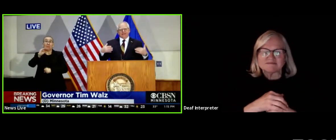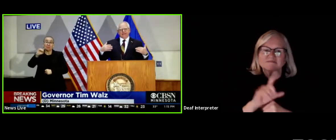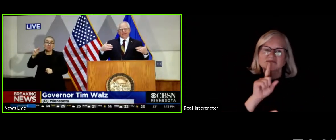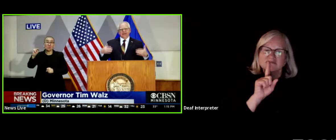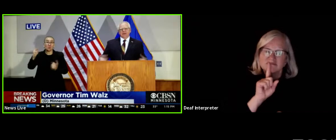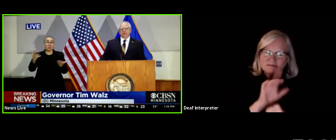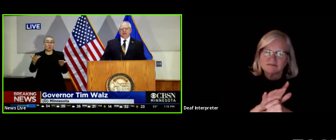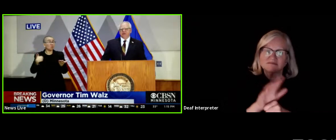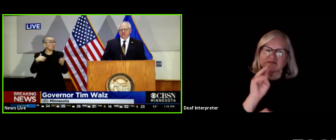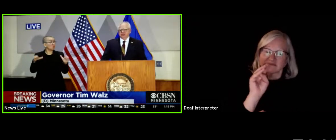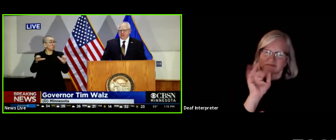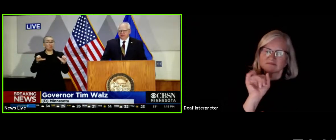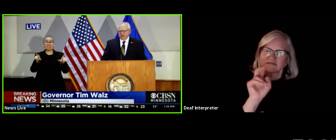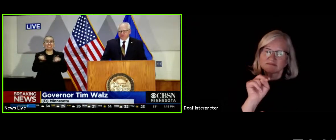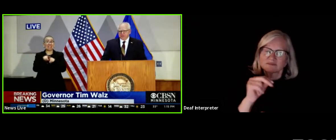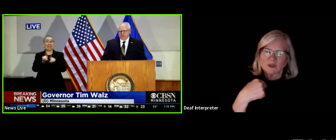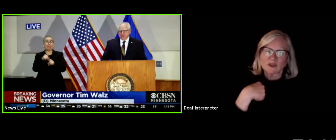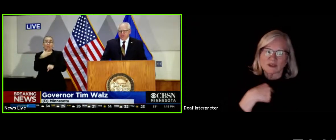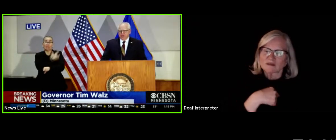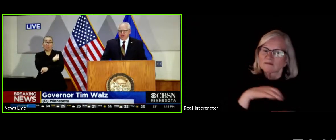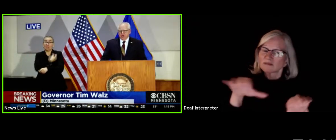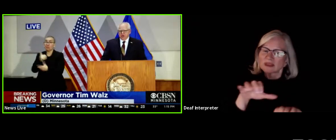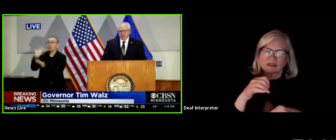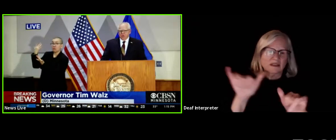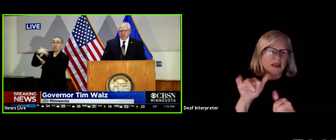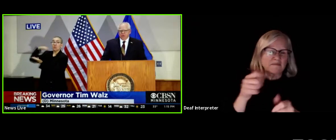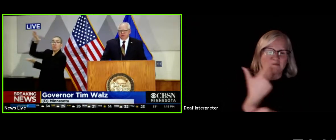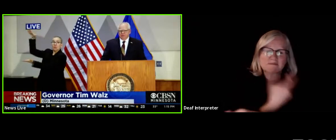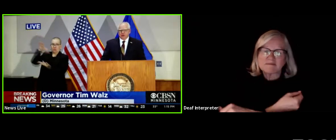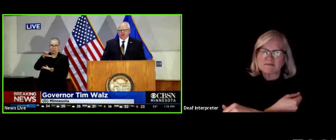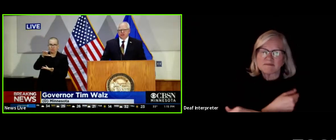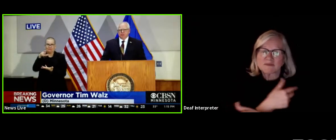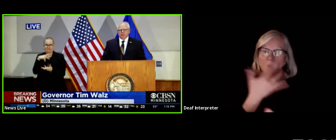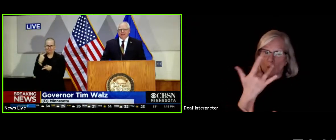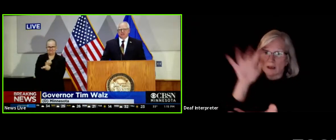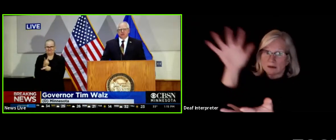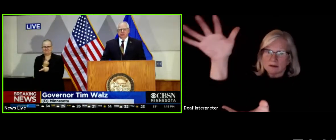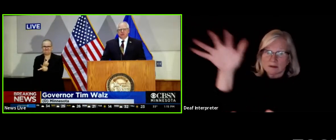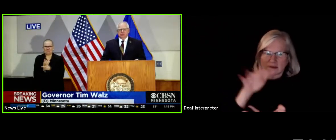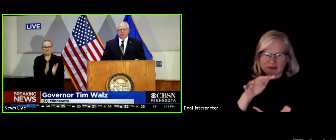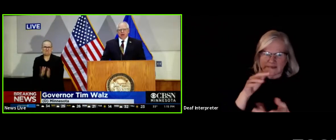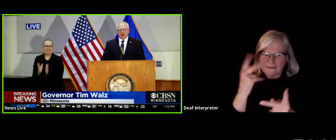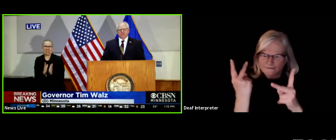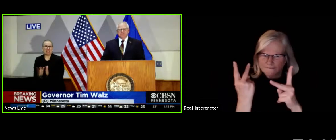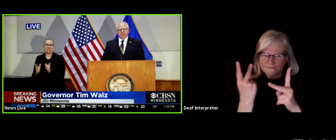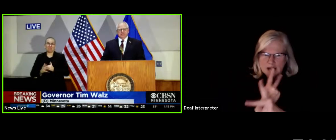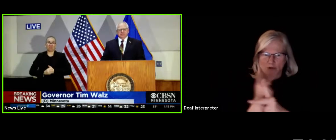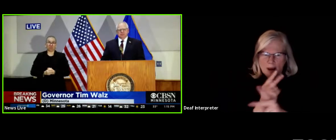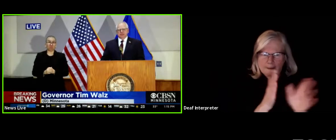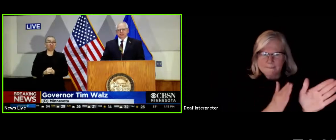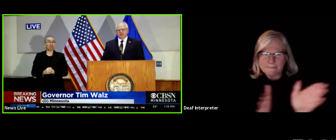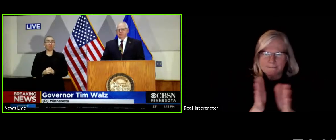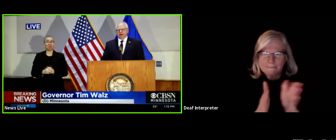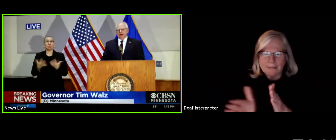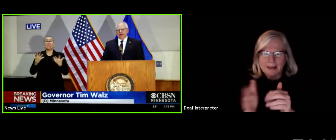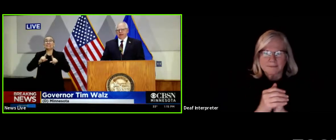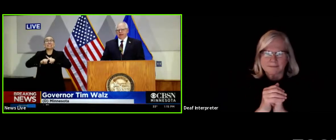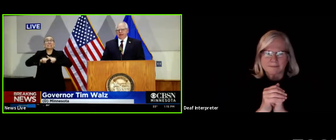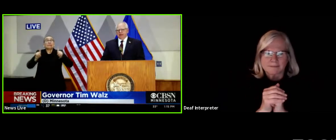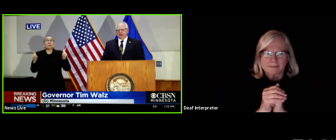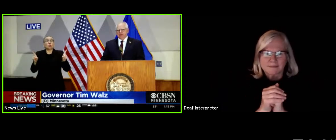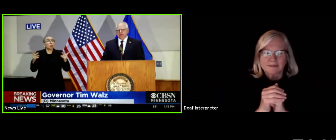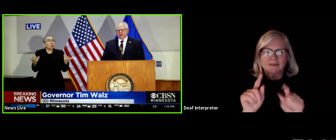the vaccine. But here's the difference. The first major policy speech given